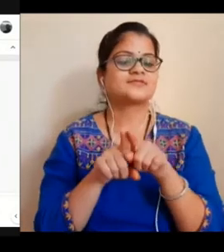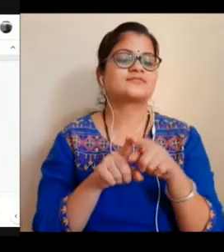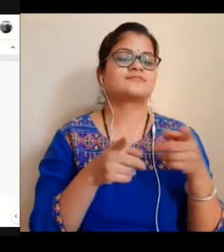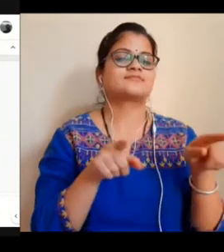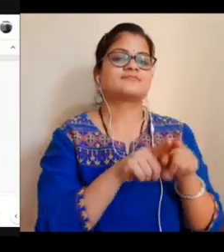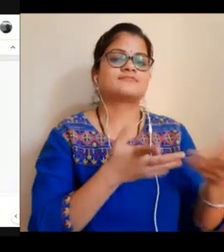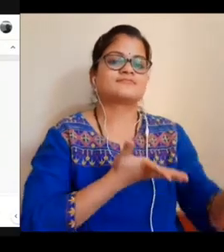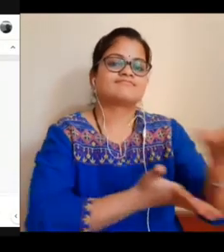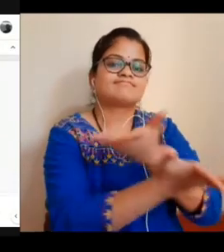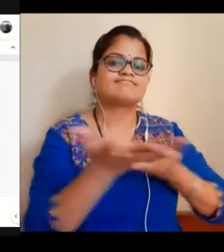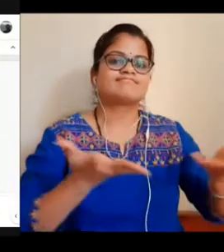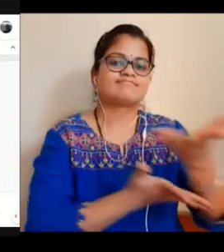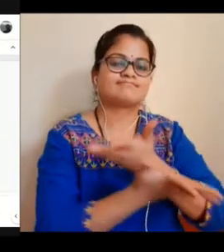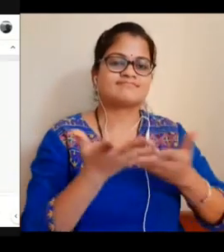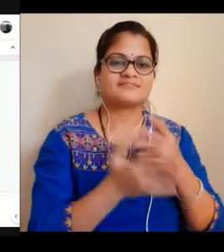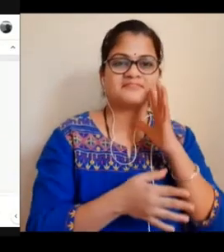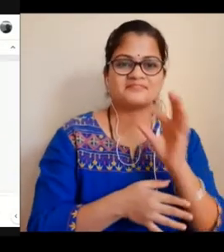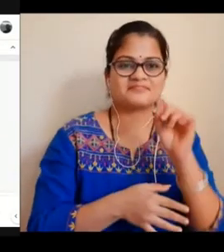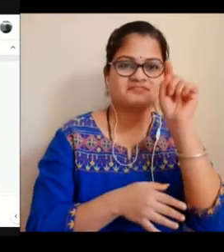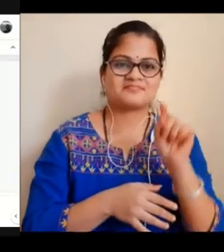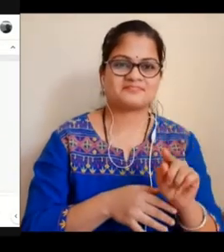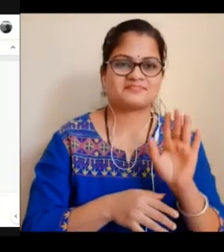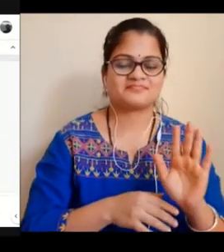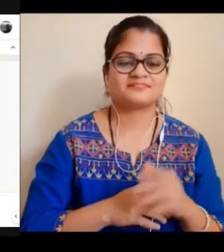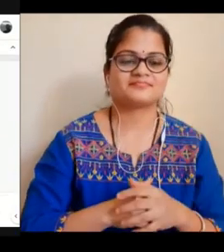interactive features, and so